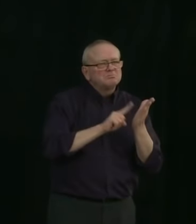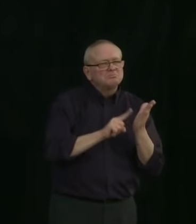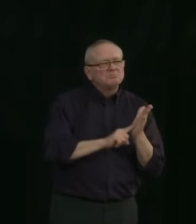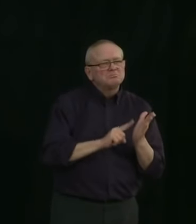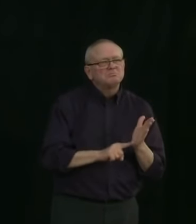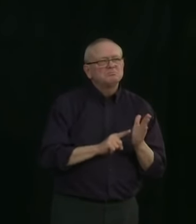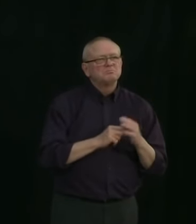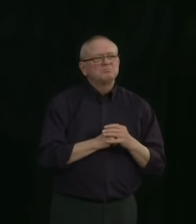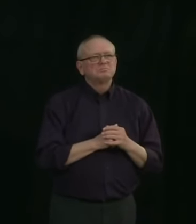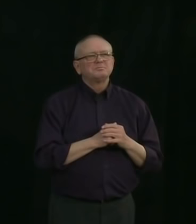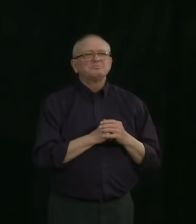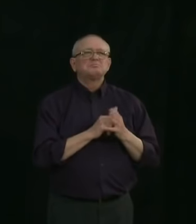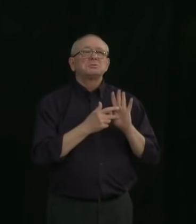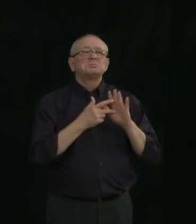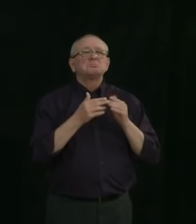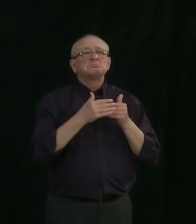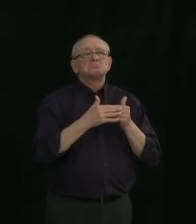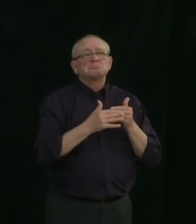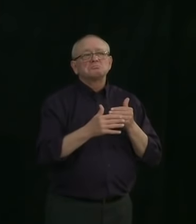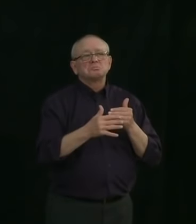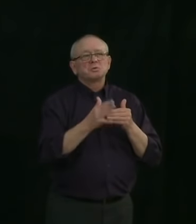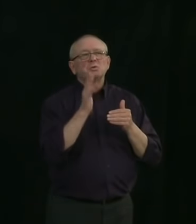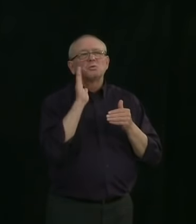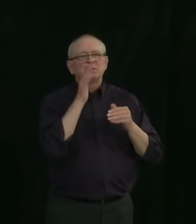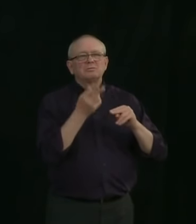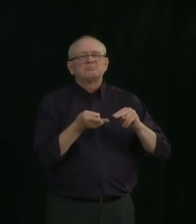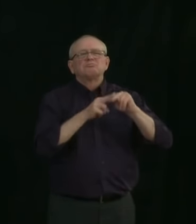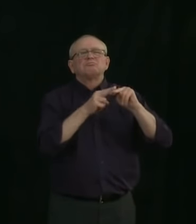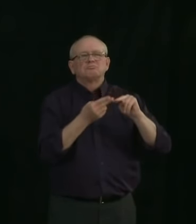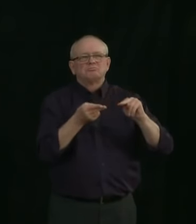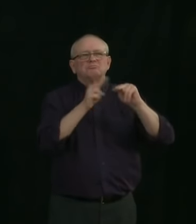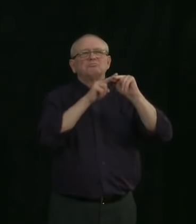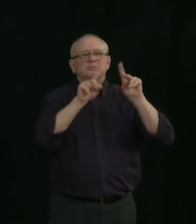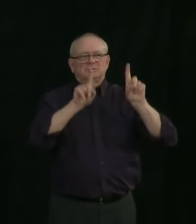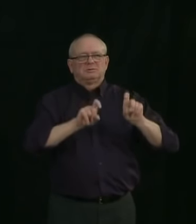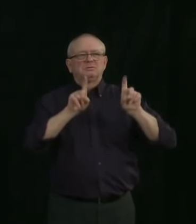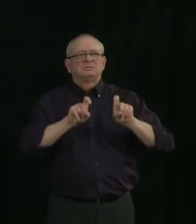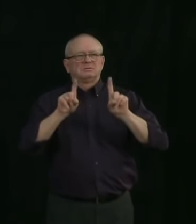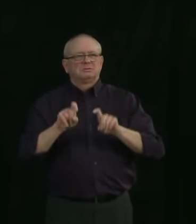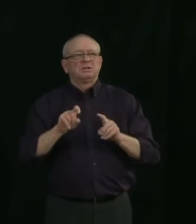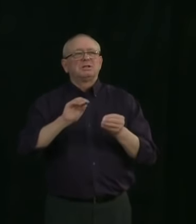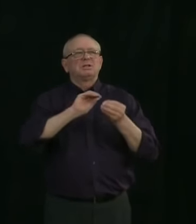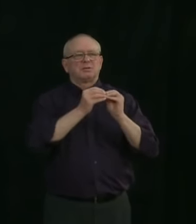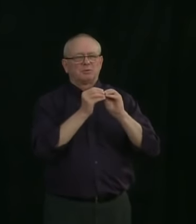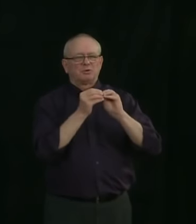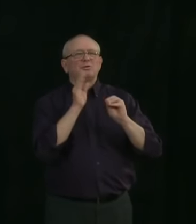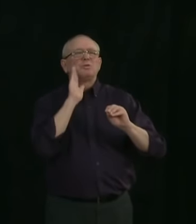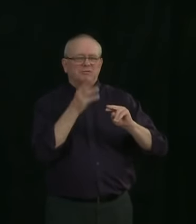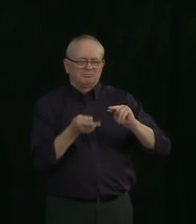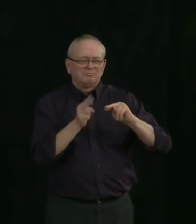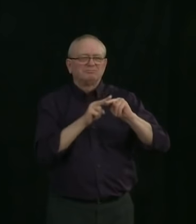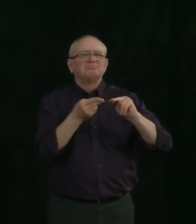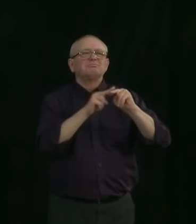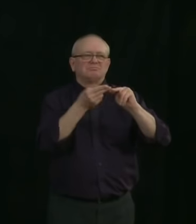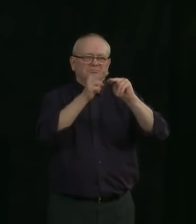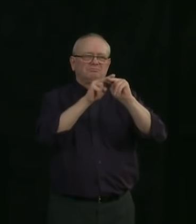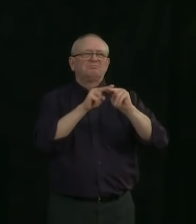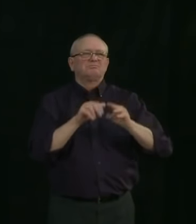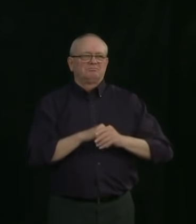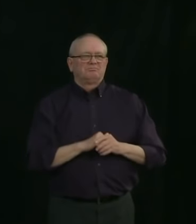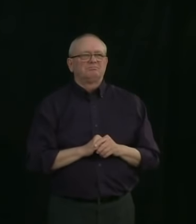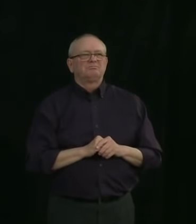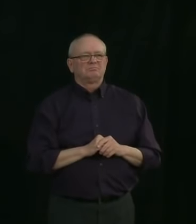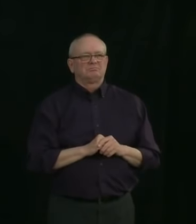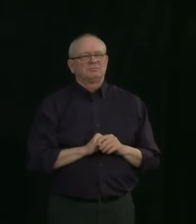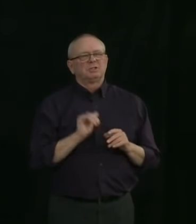increase over the coming days. Sadly, I must report an additional 3 deaths from COVID-19. A woman